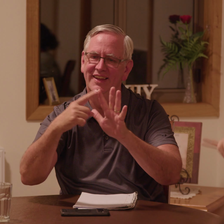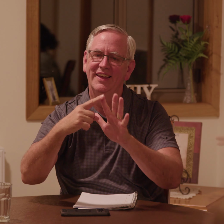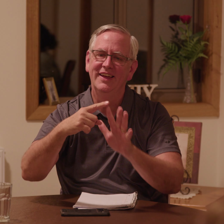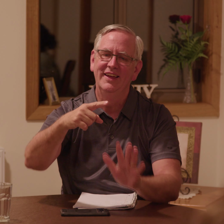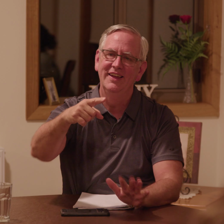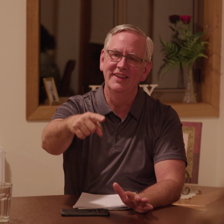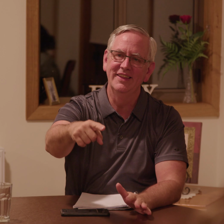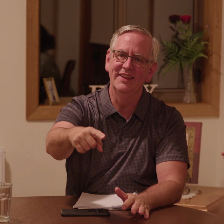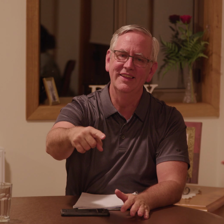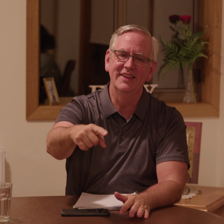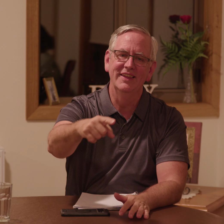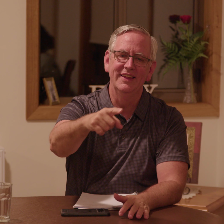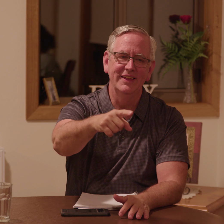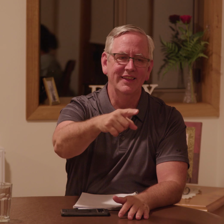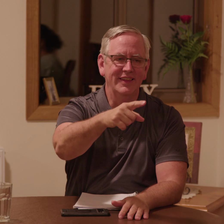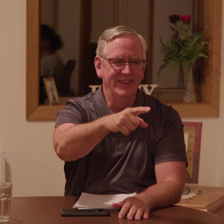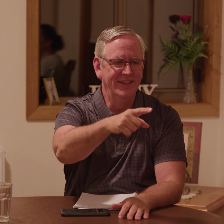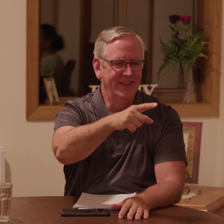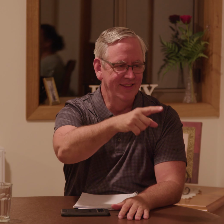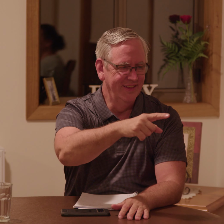it's fine. Calling.